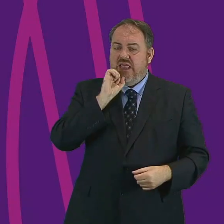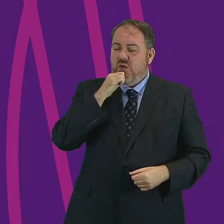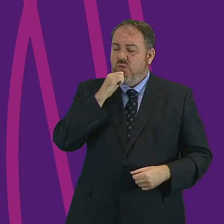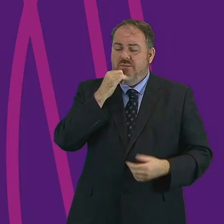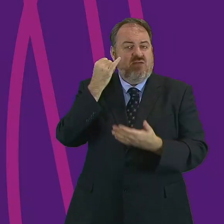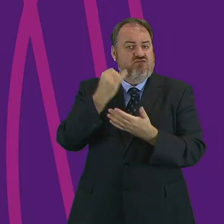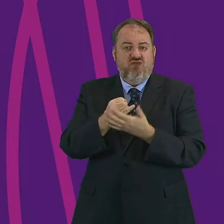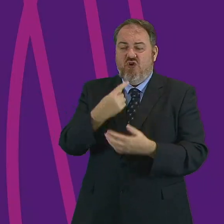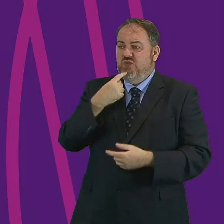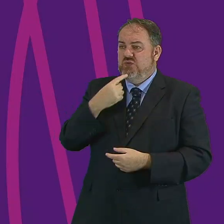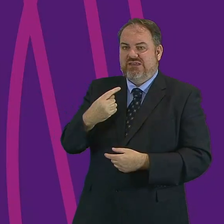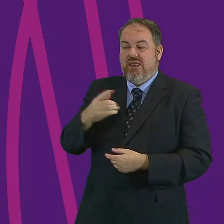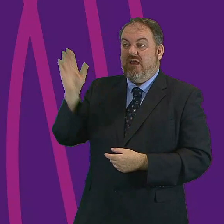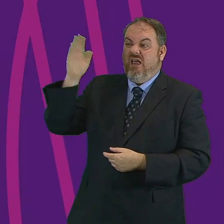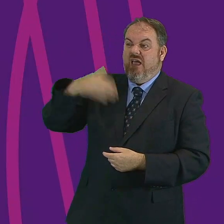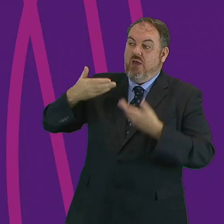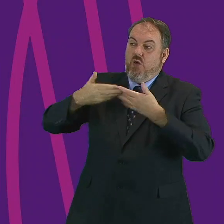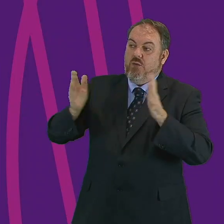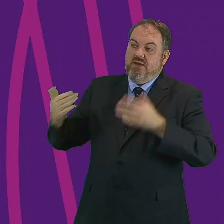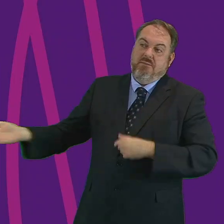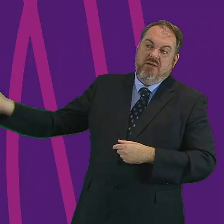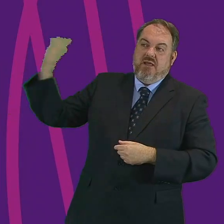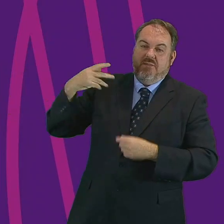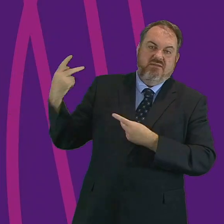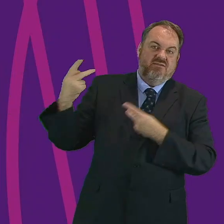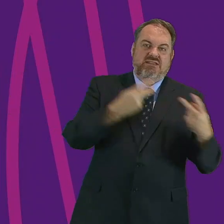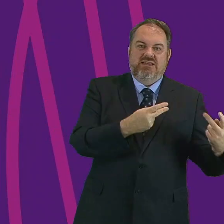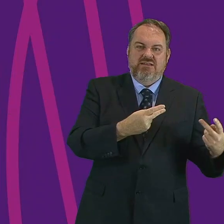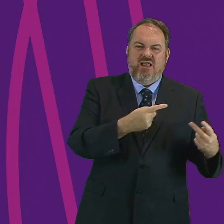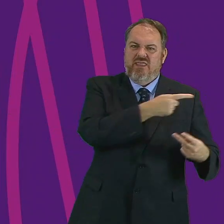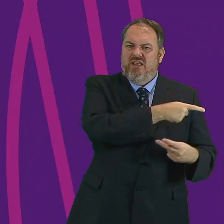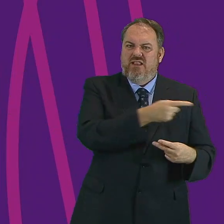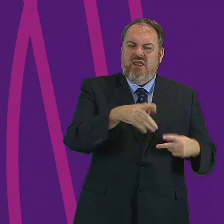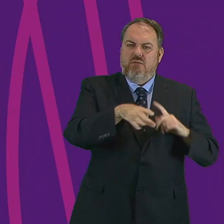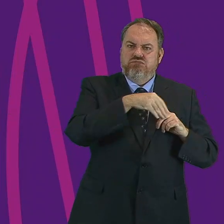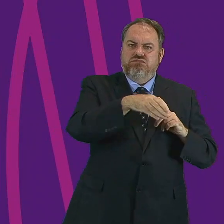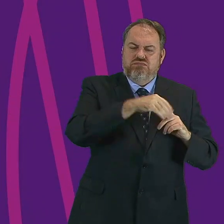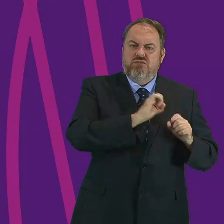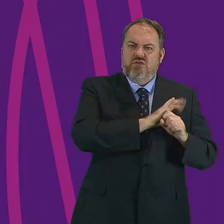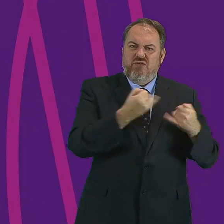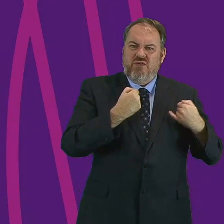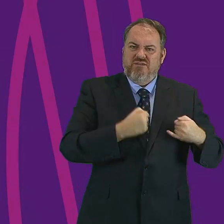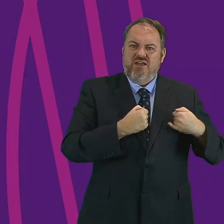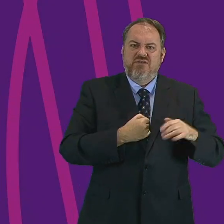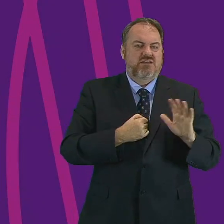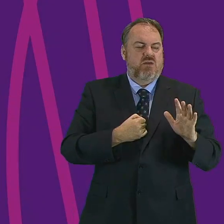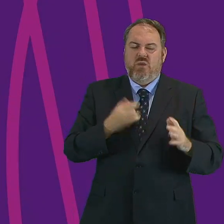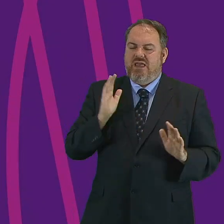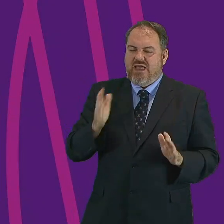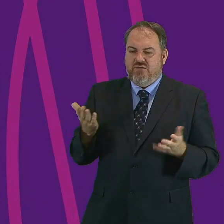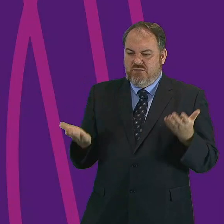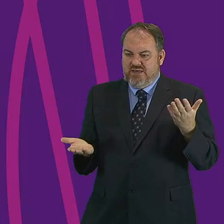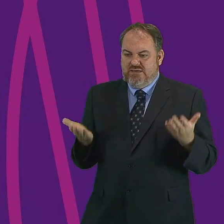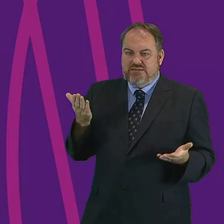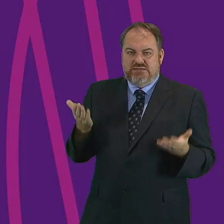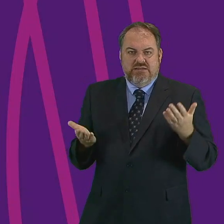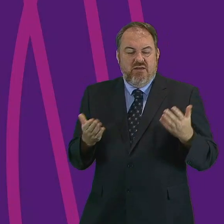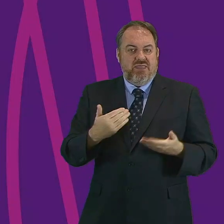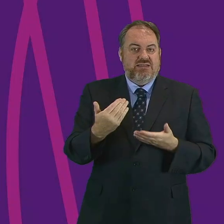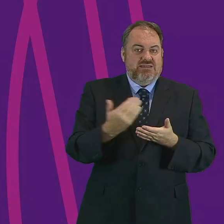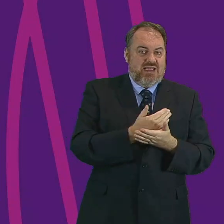all understand how difficult this is, and so what I'm about to say comes as no comfort to anybody in this position. But